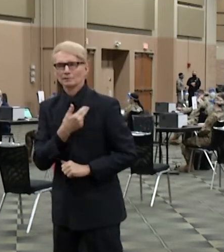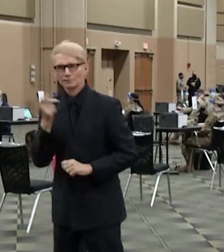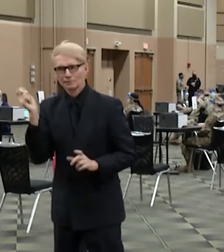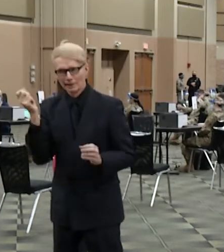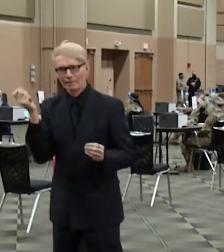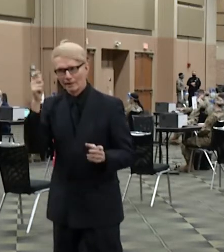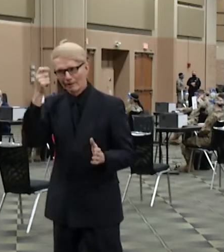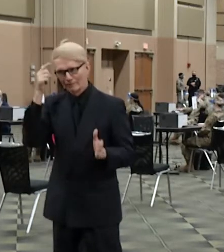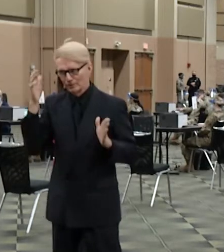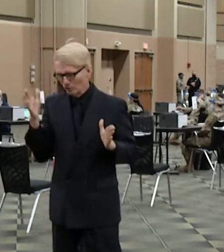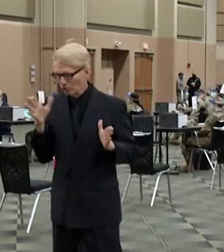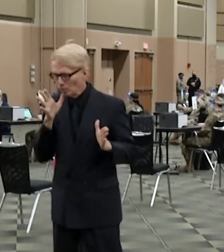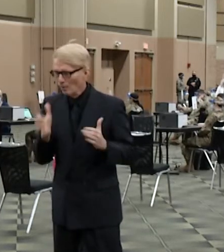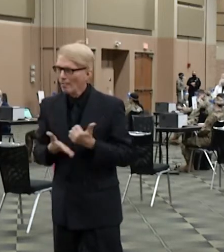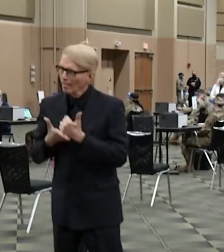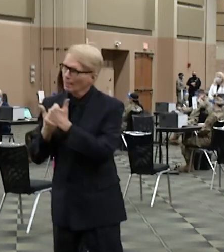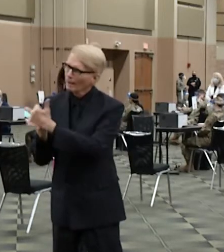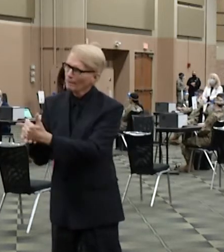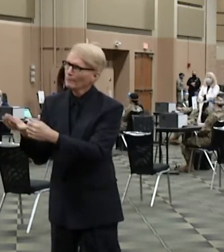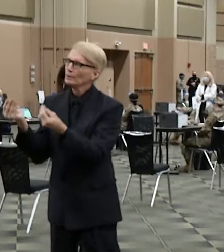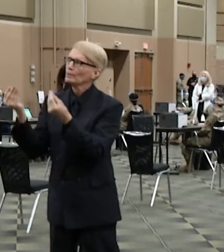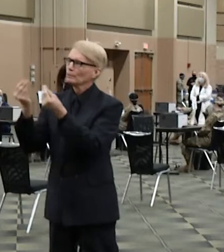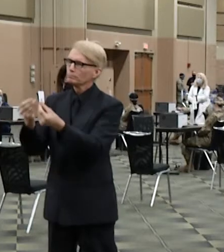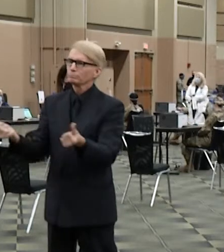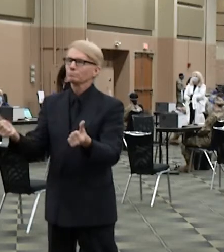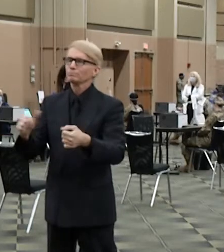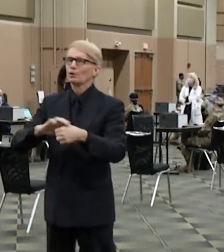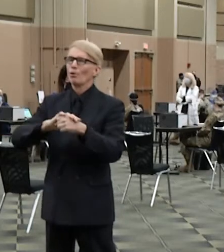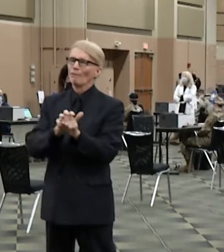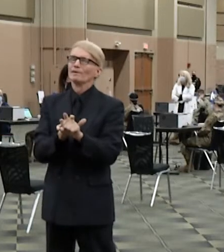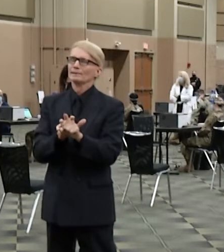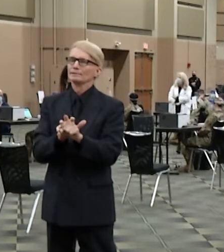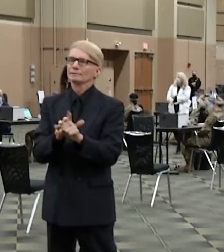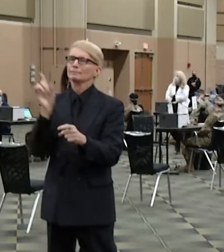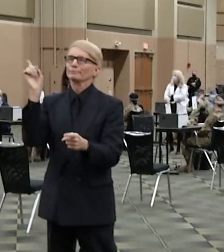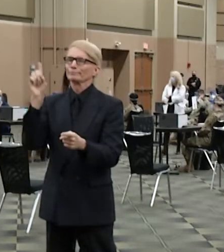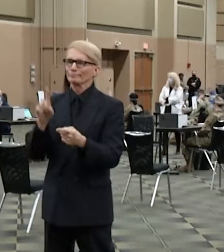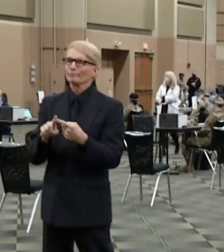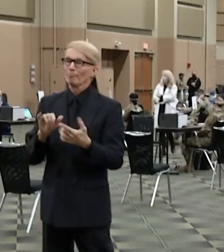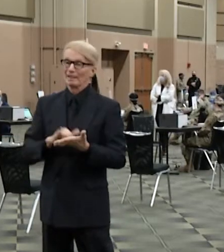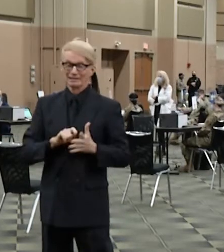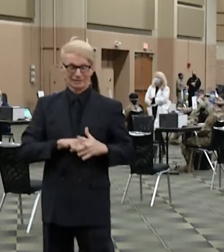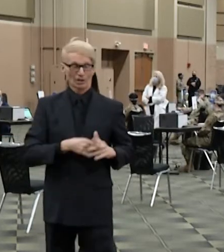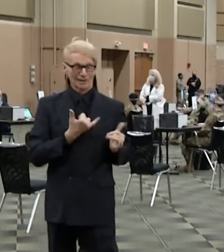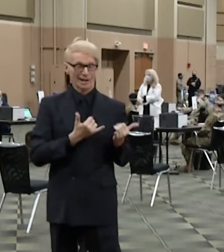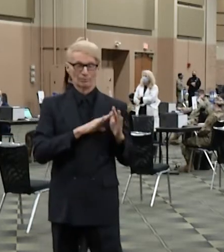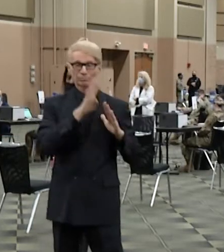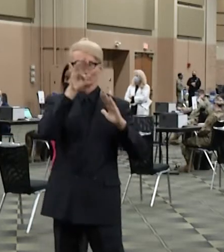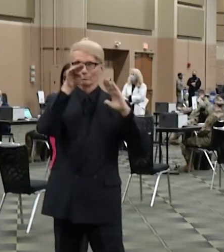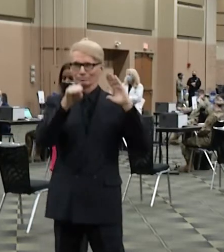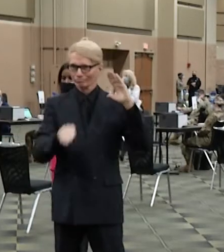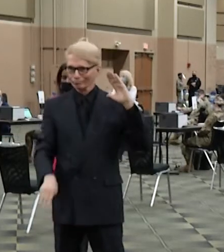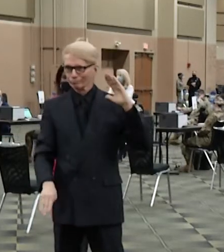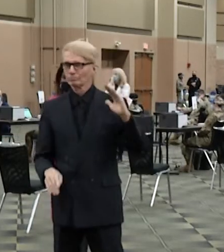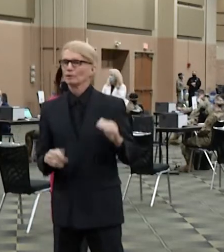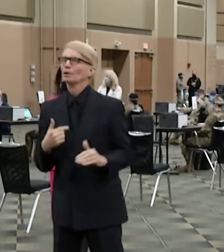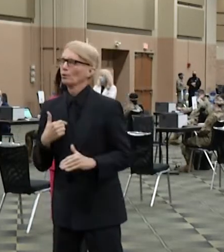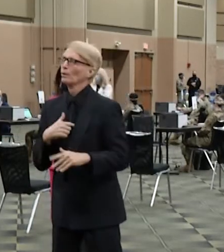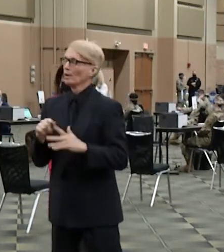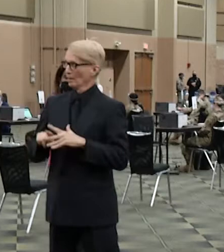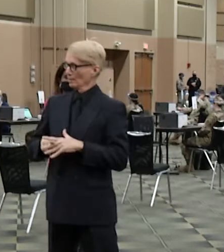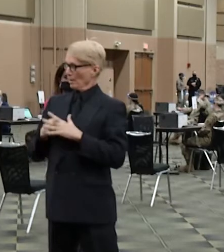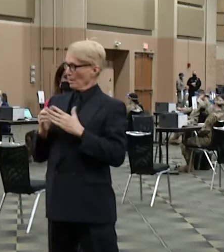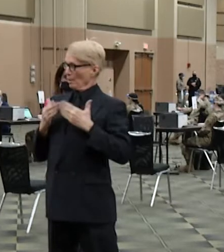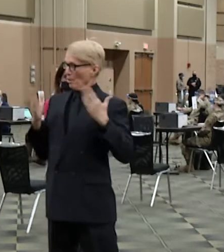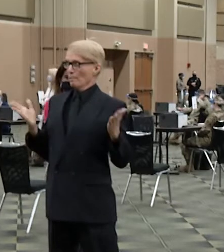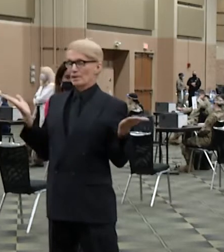together that we will be able to finally put COVID to bed. This is a huge start in that process. And as we prepare for the opening of this site tomorrow, I